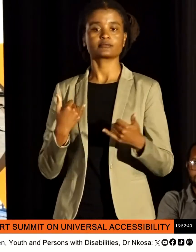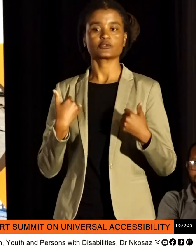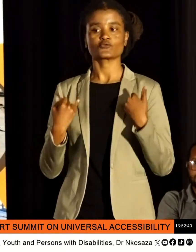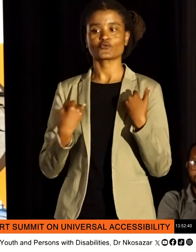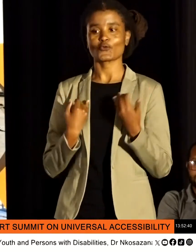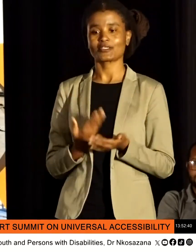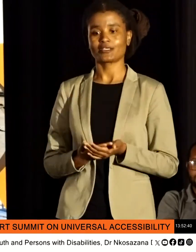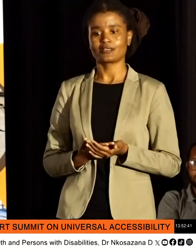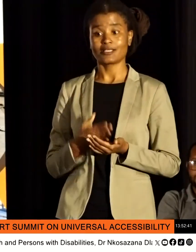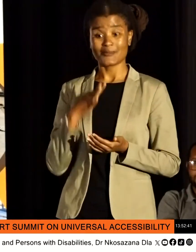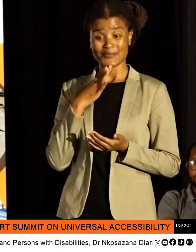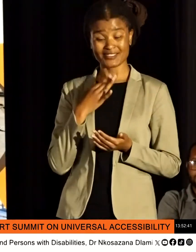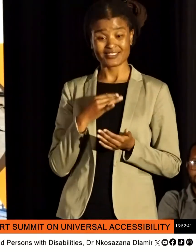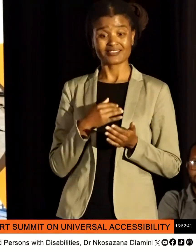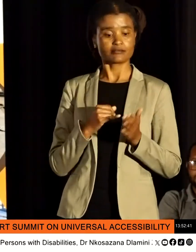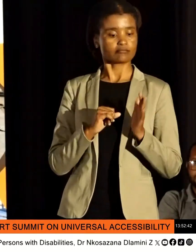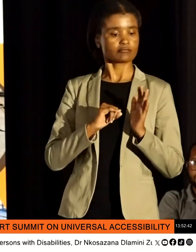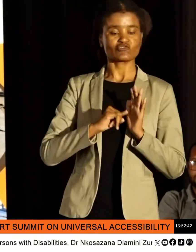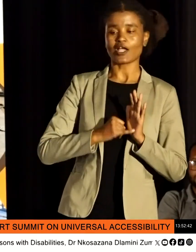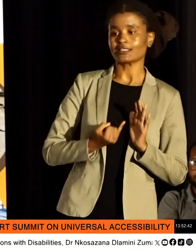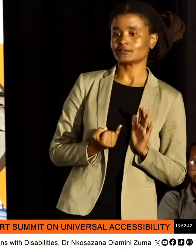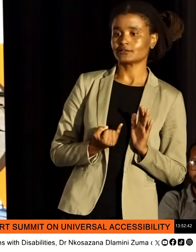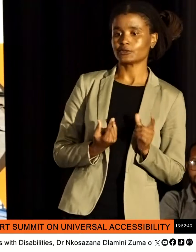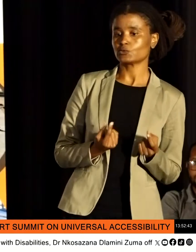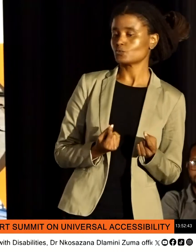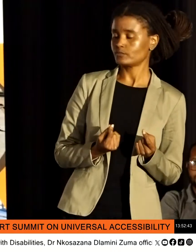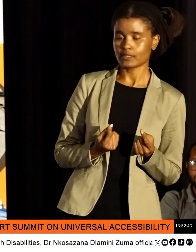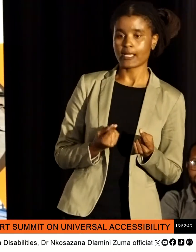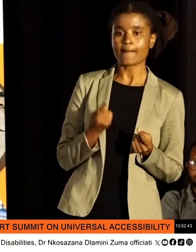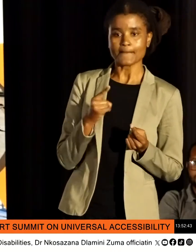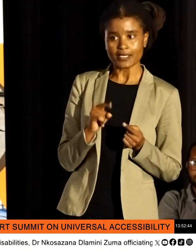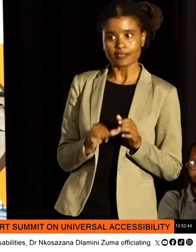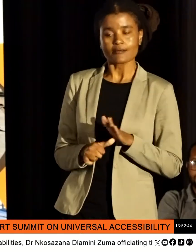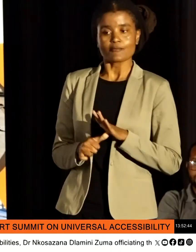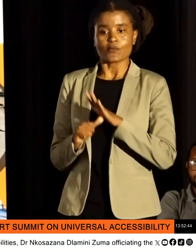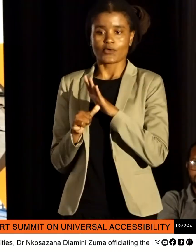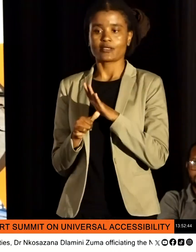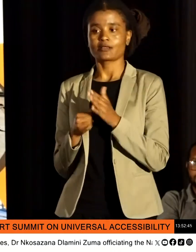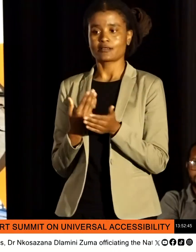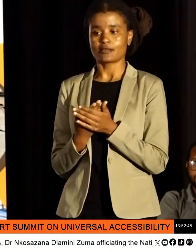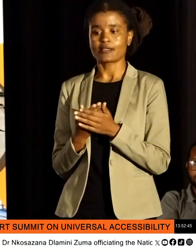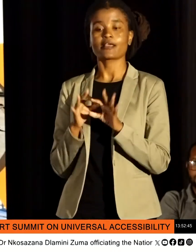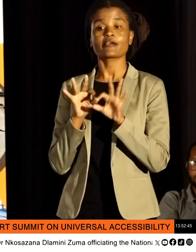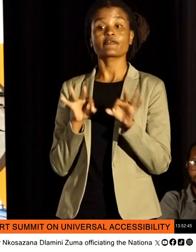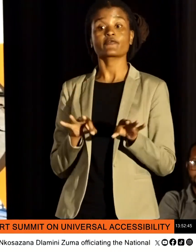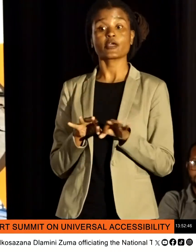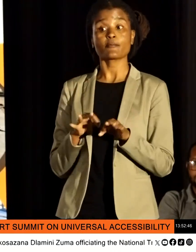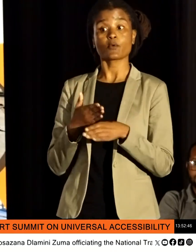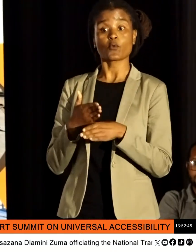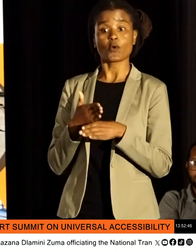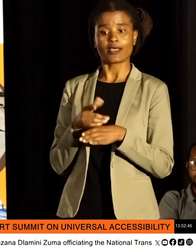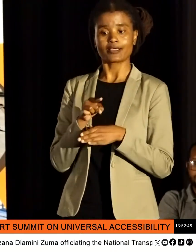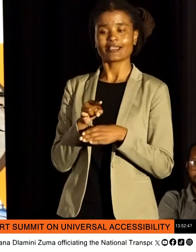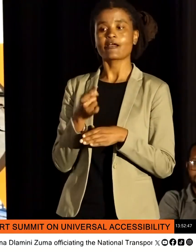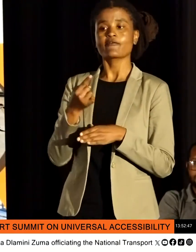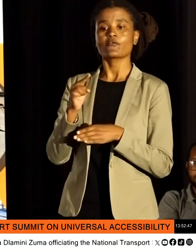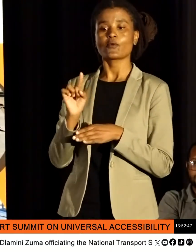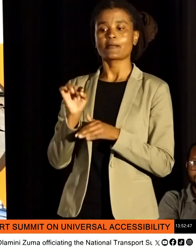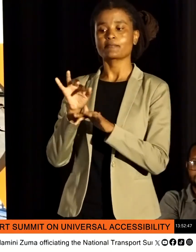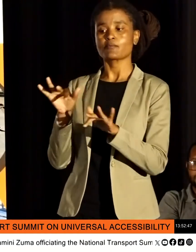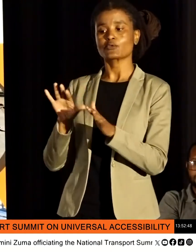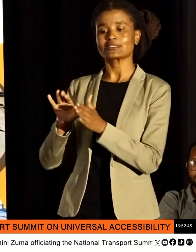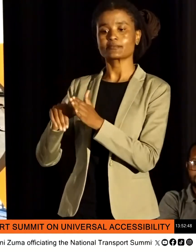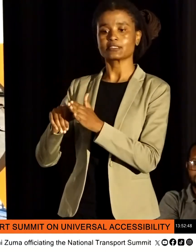legal imperative, but a moral obligation, providing a robust framework for protecting the rights and dignity